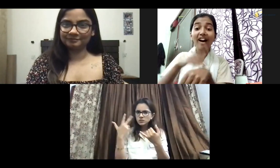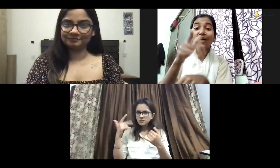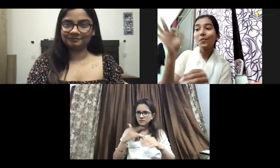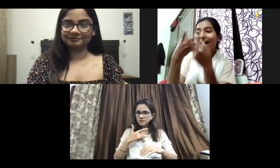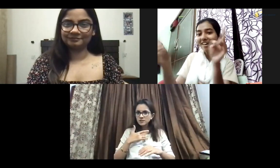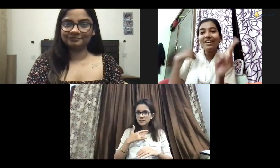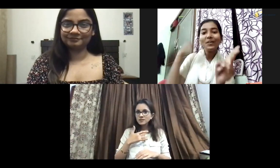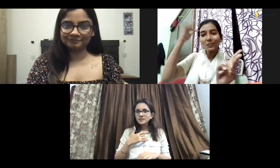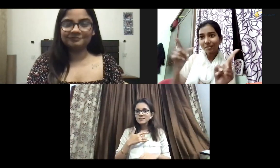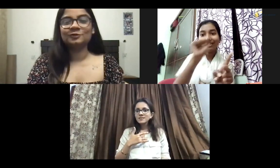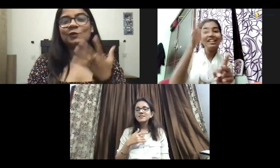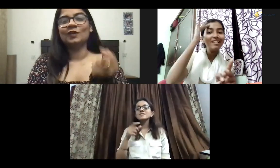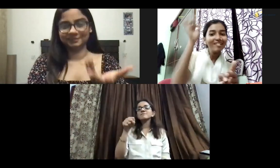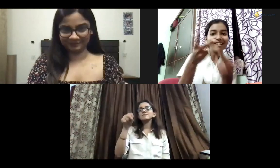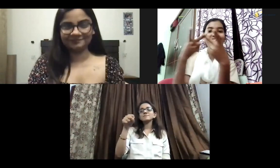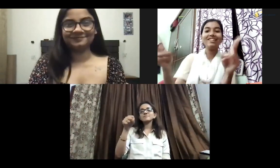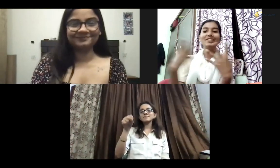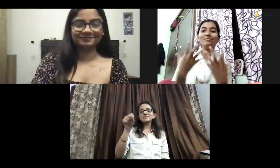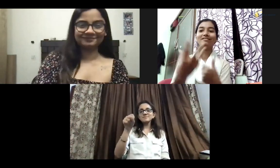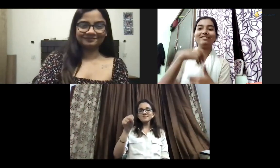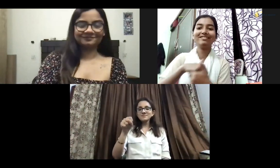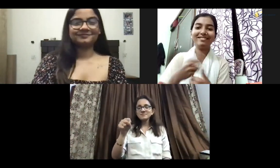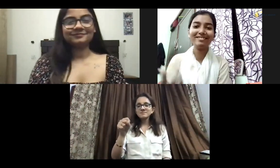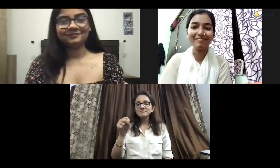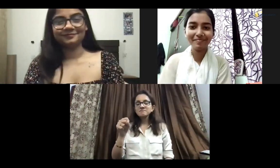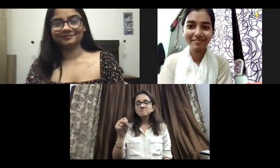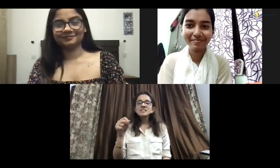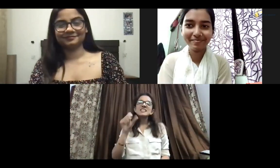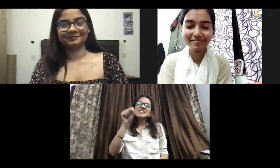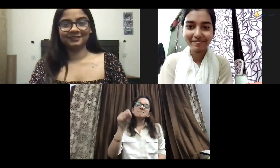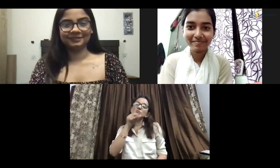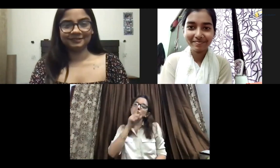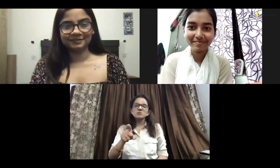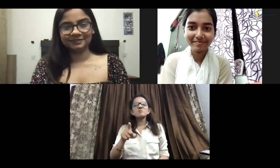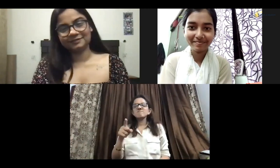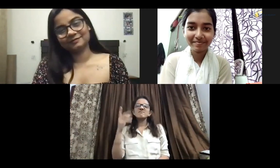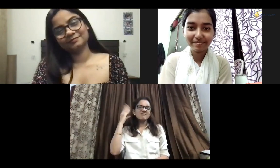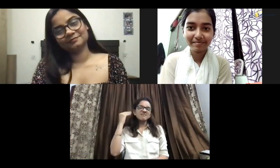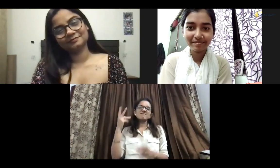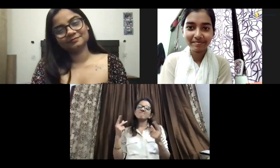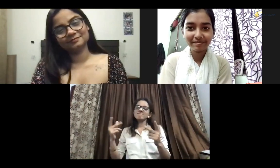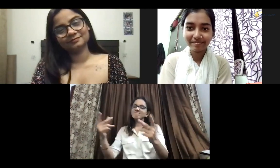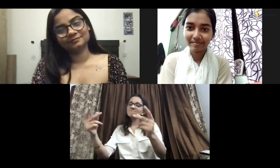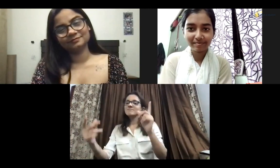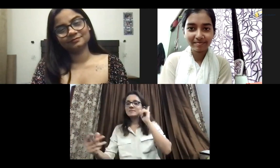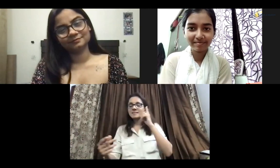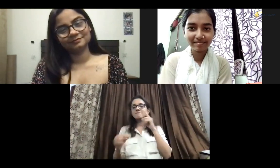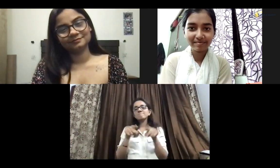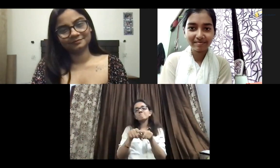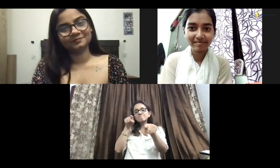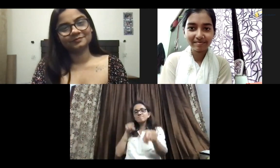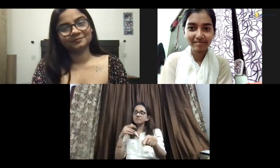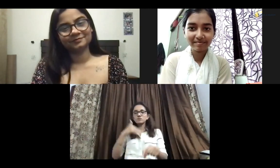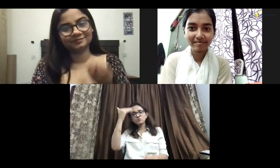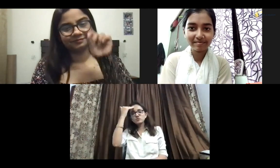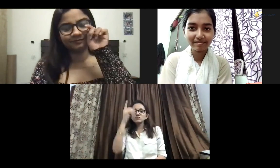Right? You need. I want your opinion also on these things because so many give the different opinions. I want. Yeah, that's